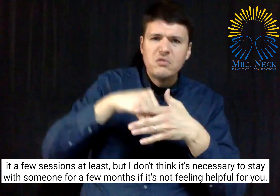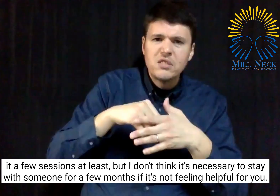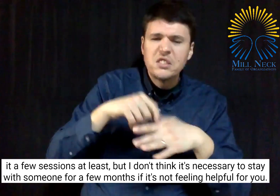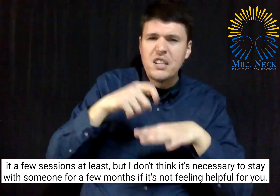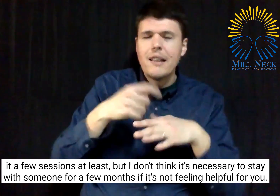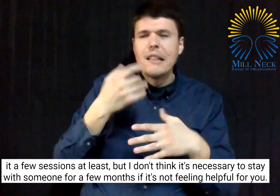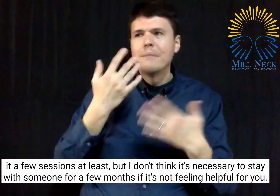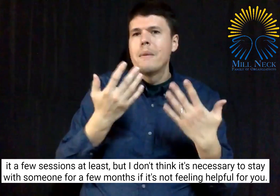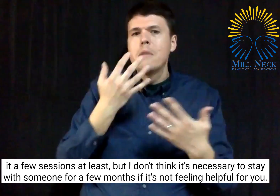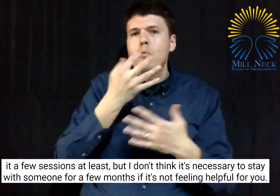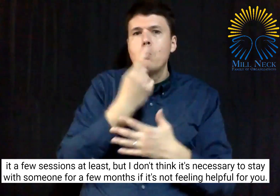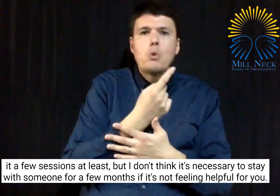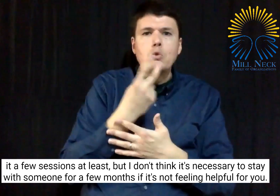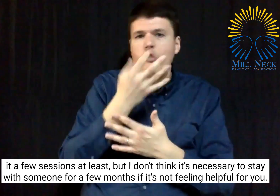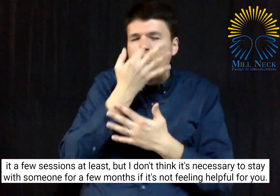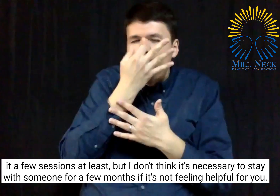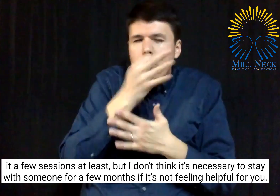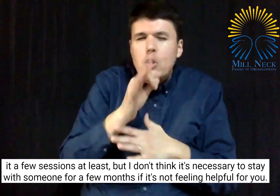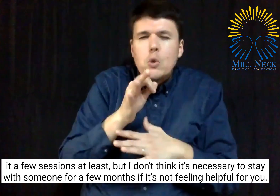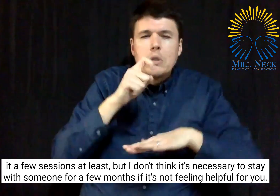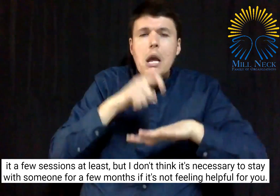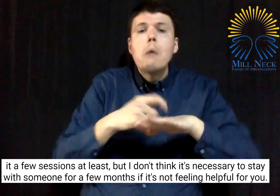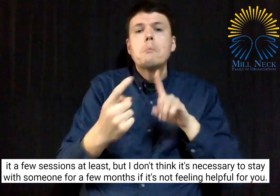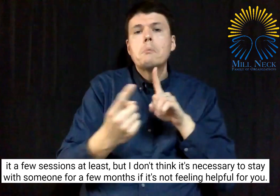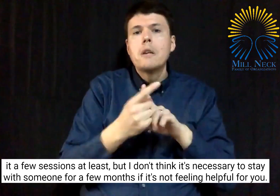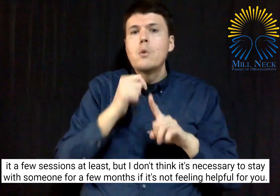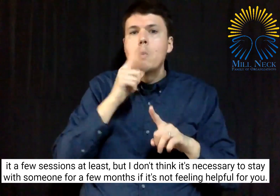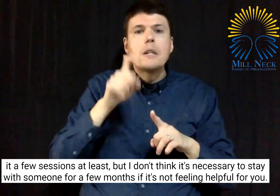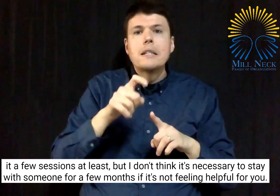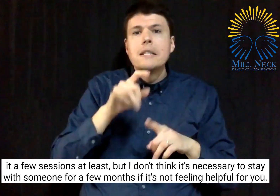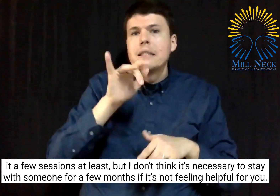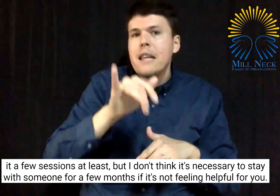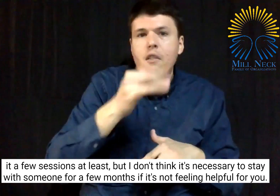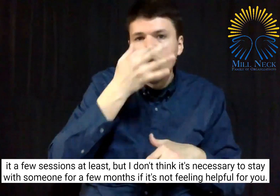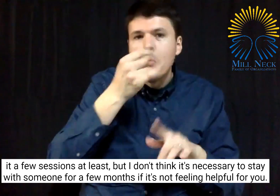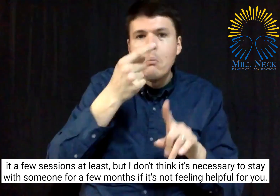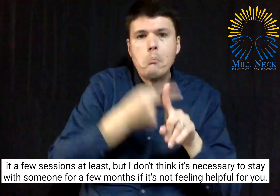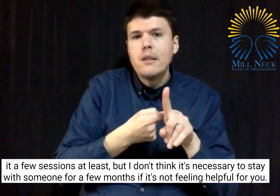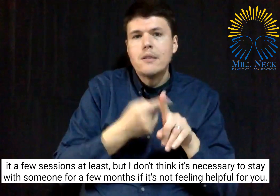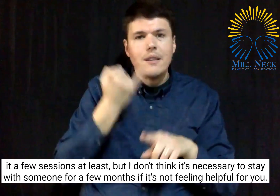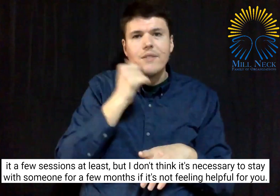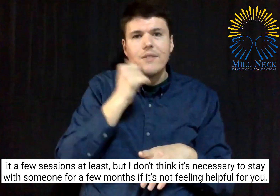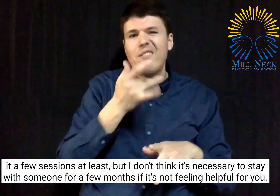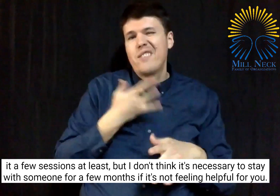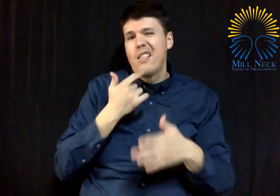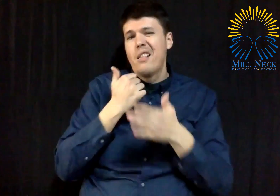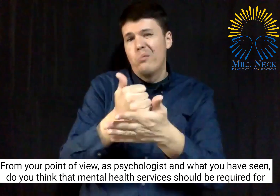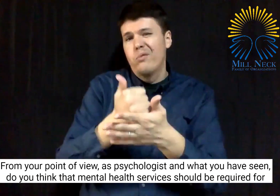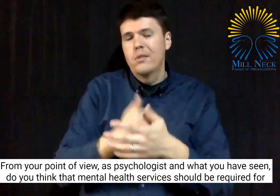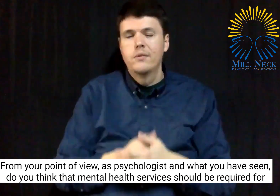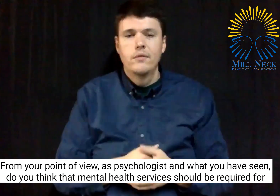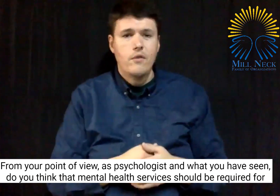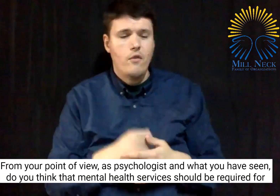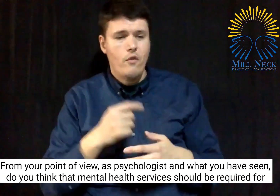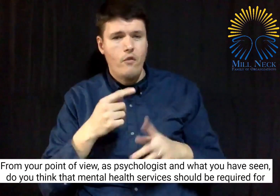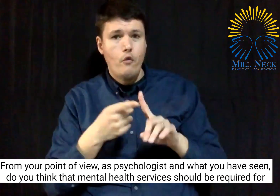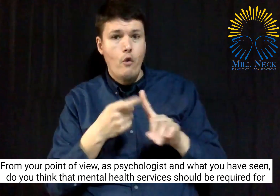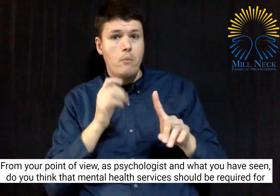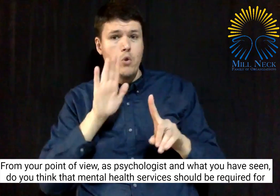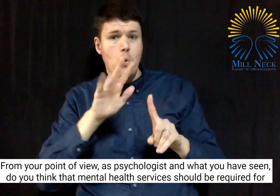at least, but I don't think it's necessary to stay with someone for a few months if it's not feeling helpful for you. From your point of view as a psychologist